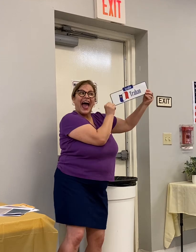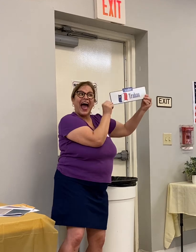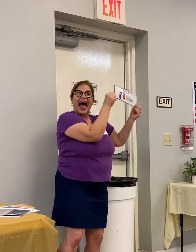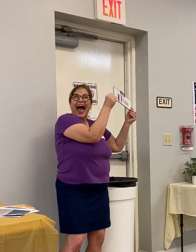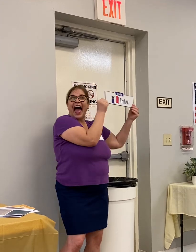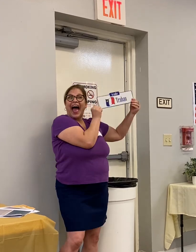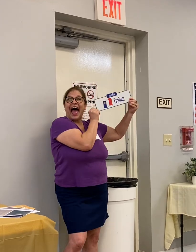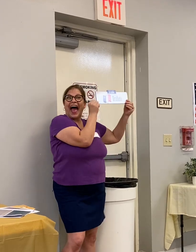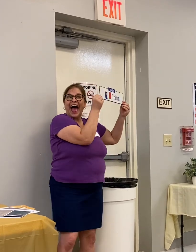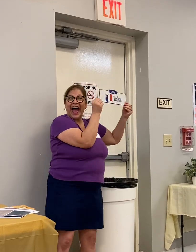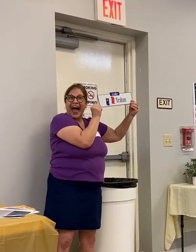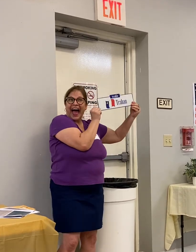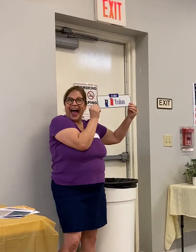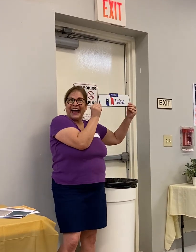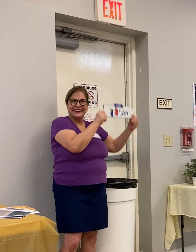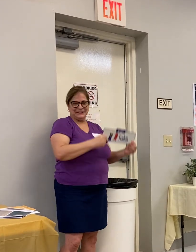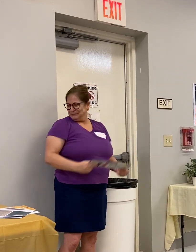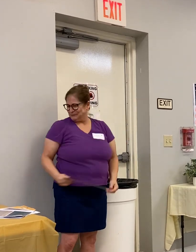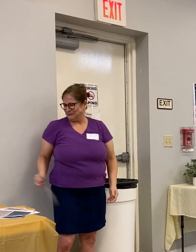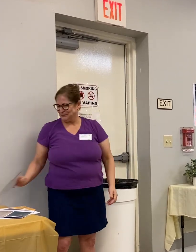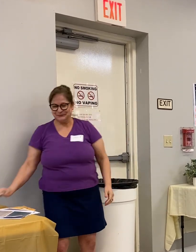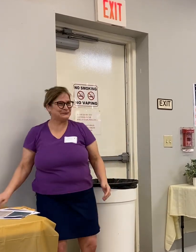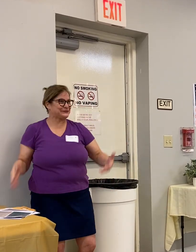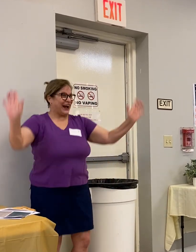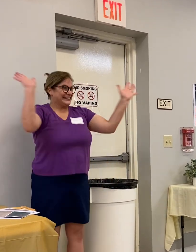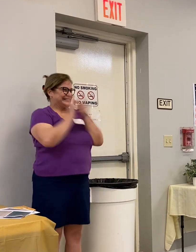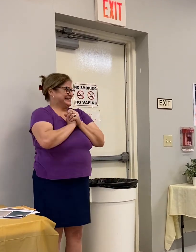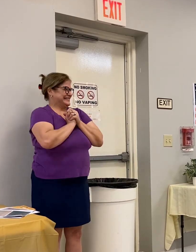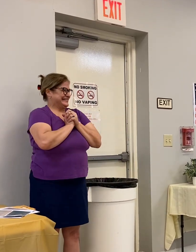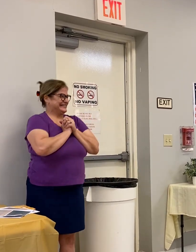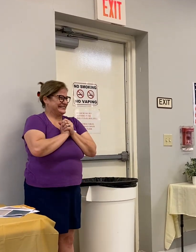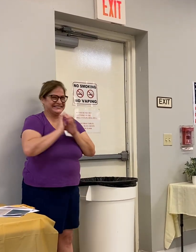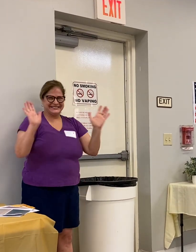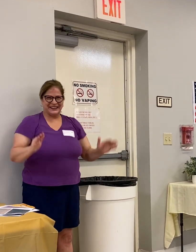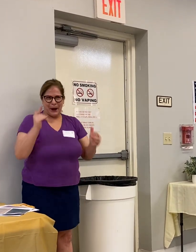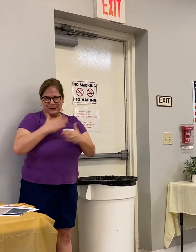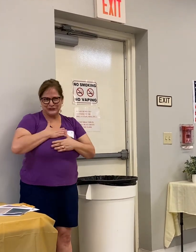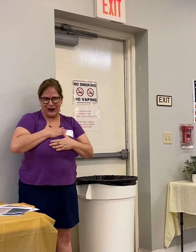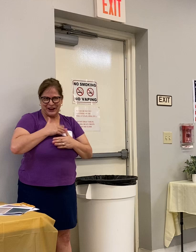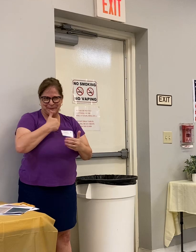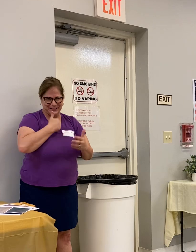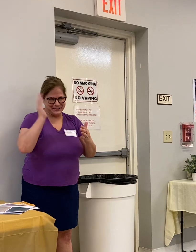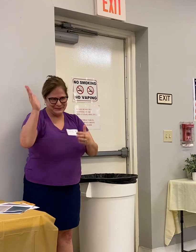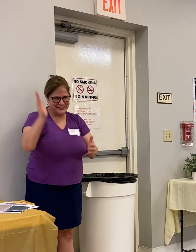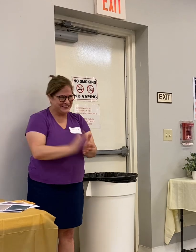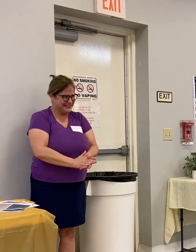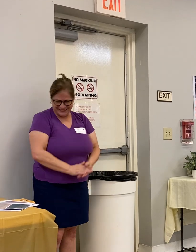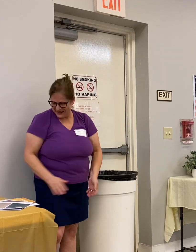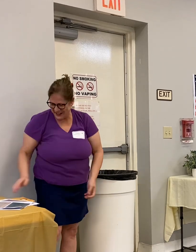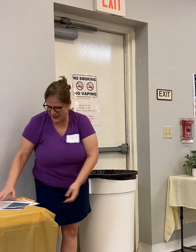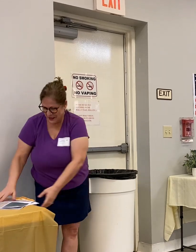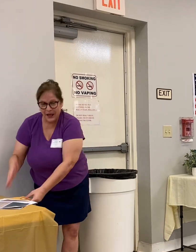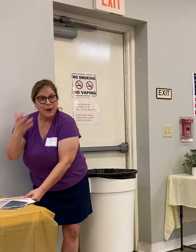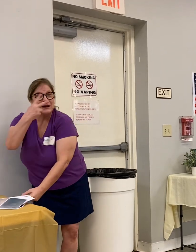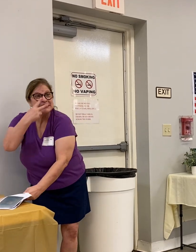You can have a photograph of yourself taken and say, I'm a Trahan. So I enjoyed myself. I hope you